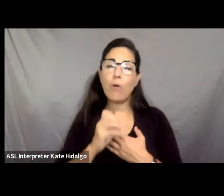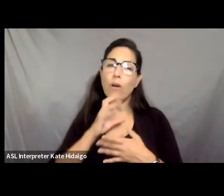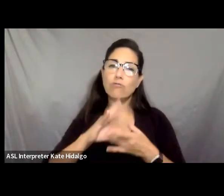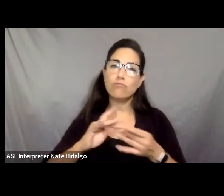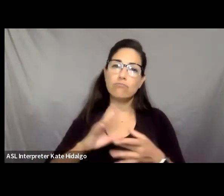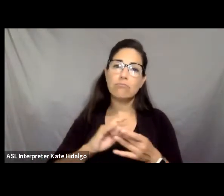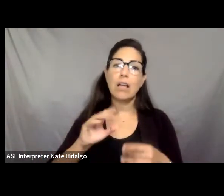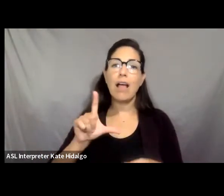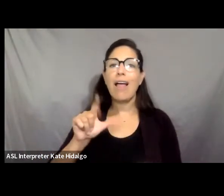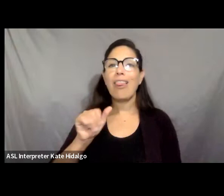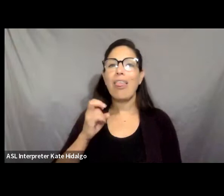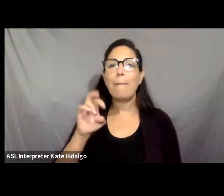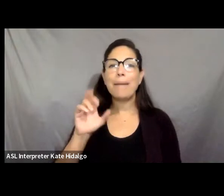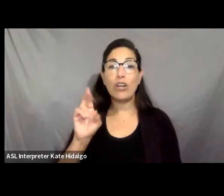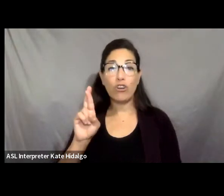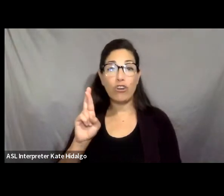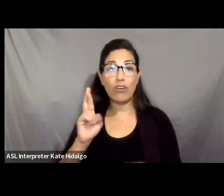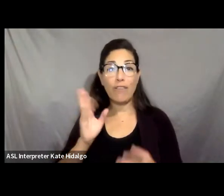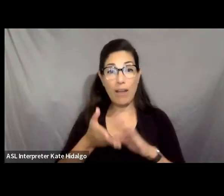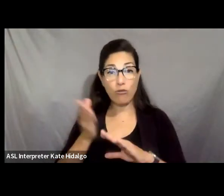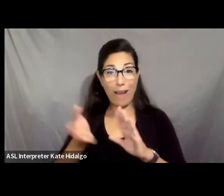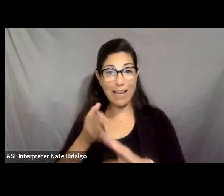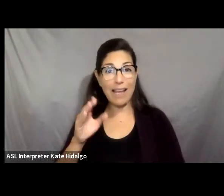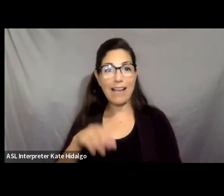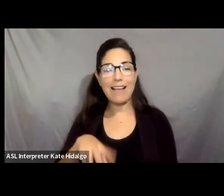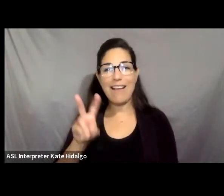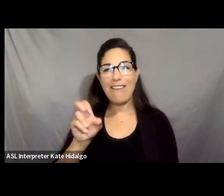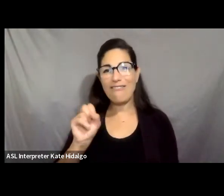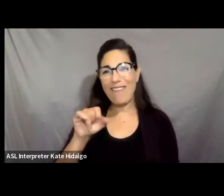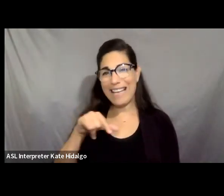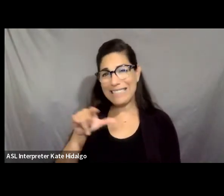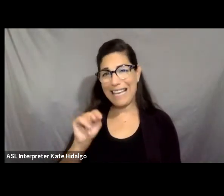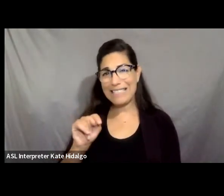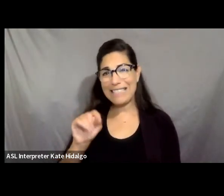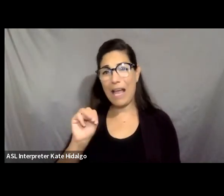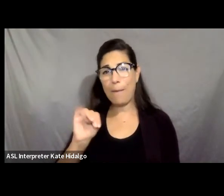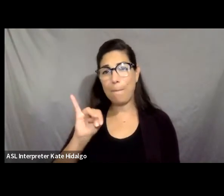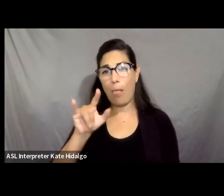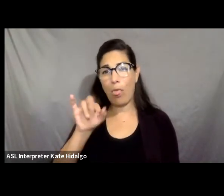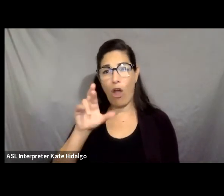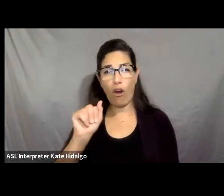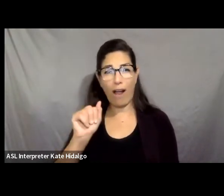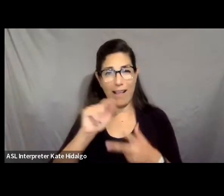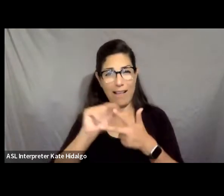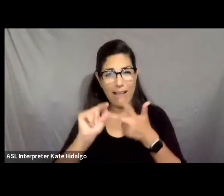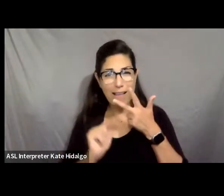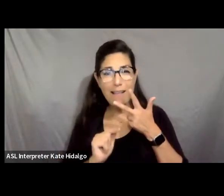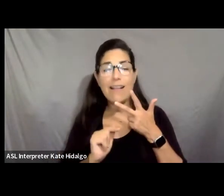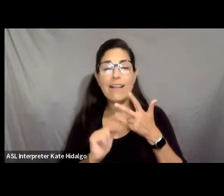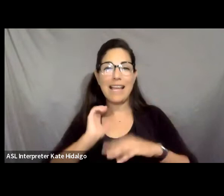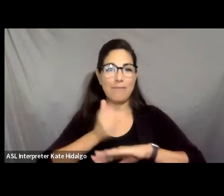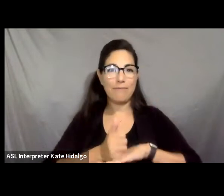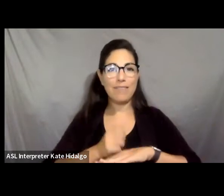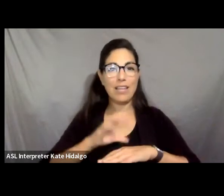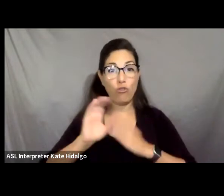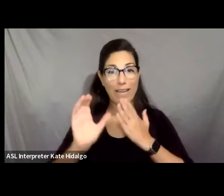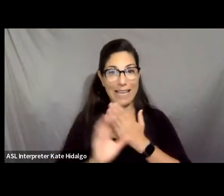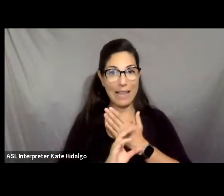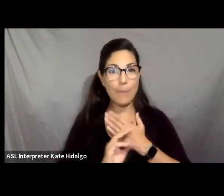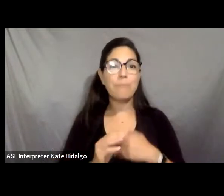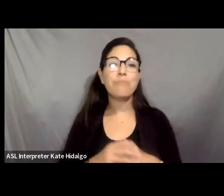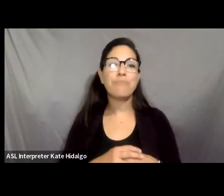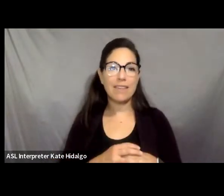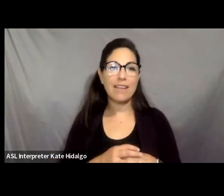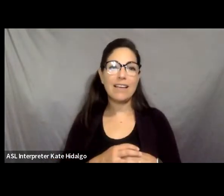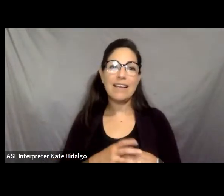Lemire, who ran it, along with Ms. Vascareza, and then Ms. Millard, our counselor, who implemented the SEL curriculum. And I think it